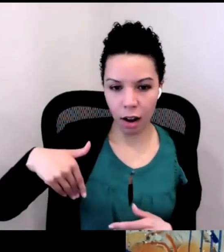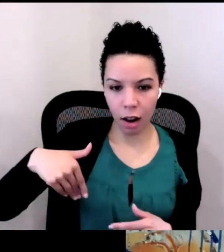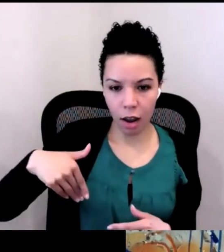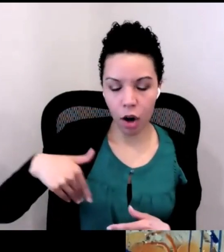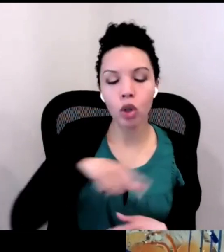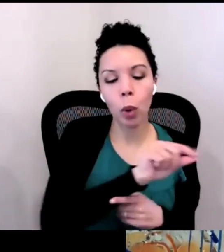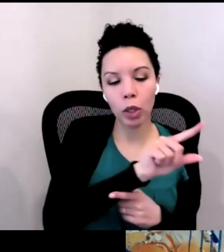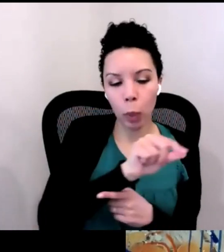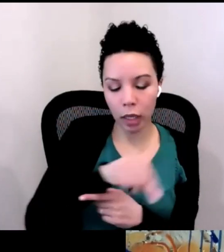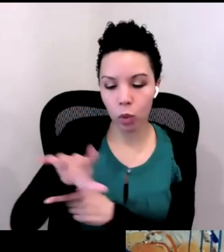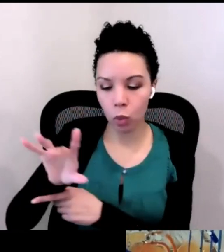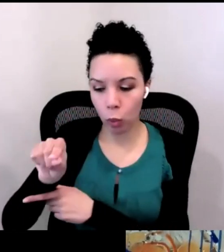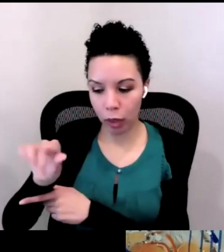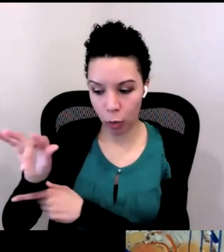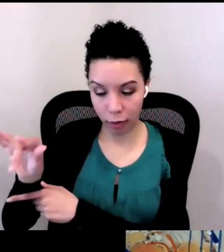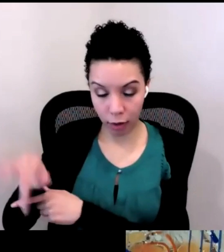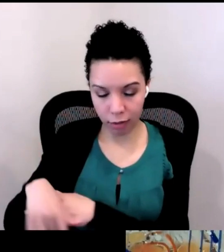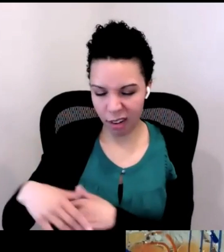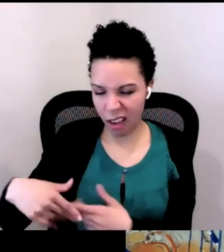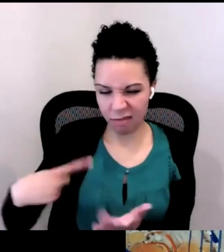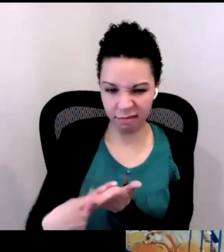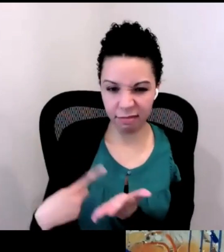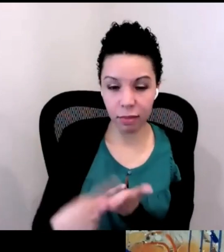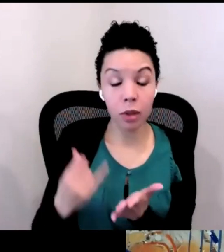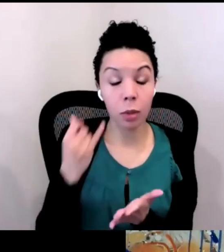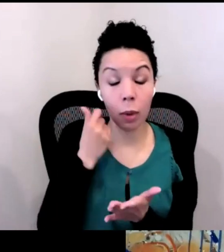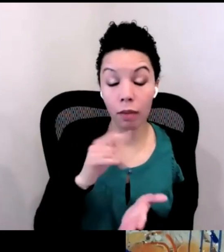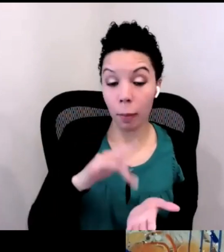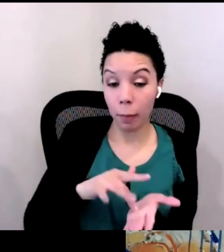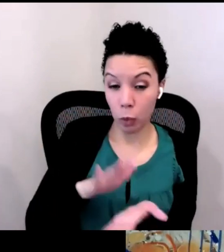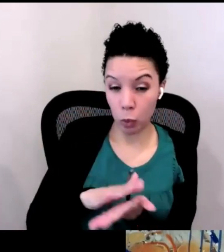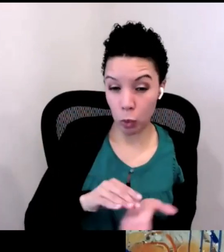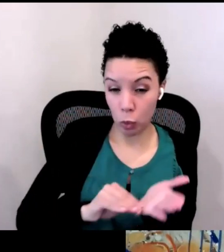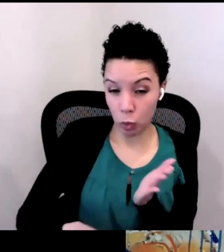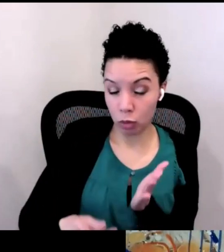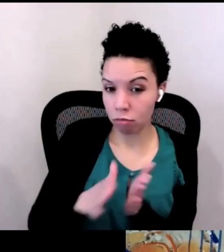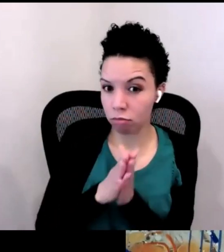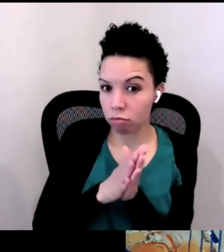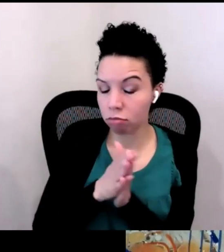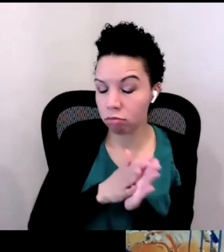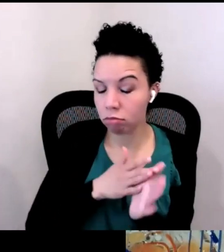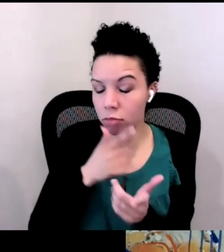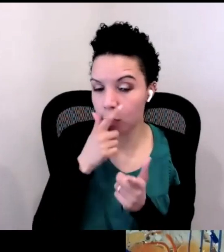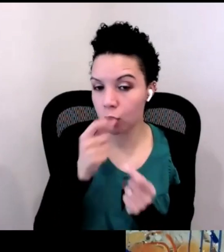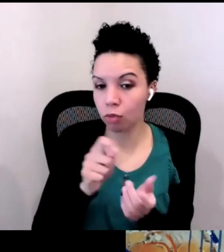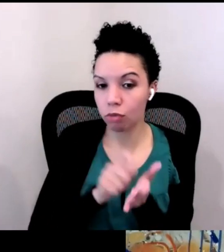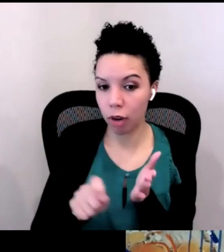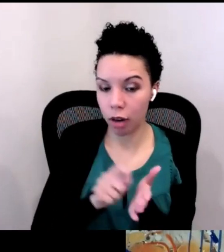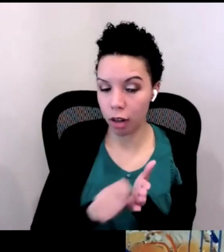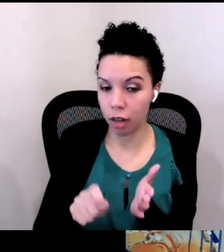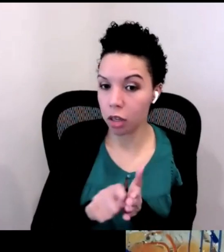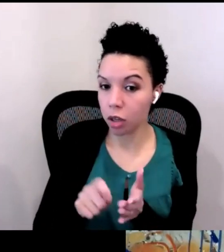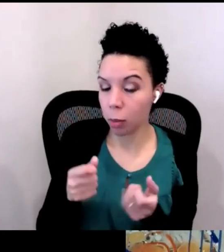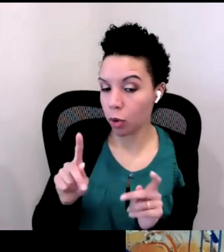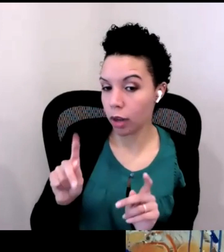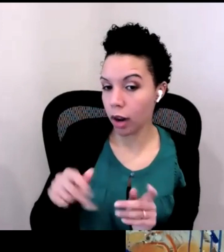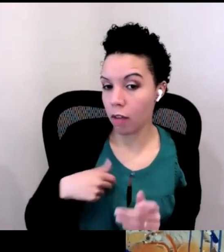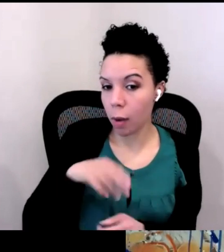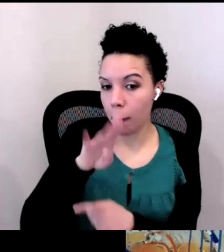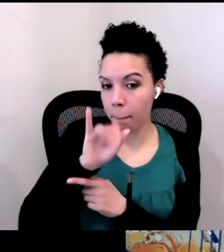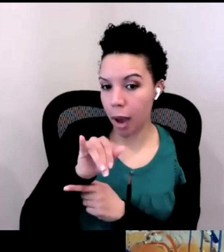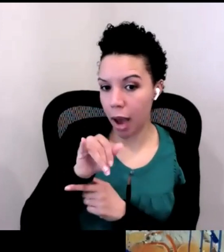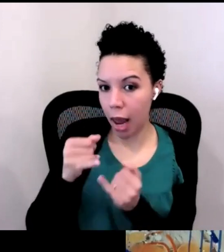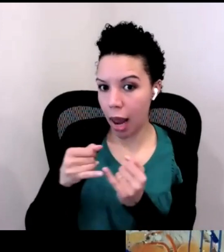middle school students are interested in writing, we actually have an opportunity for you to have a byline on our website. You could talk about